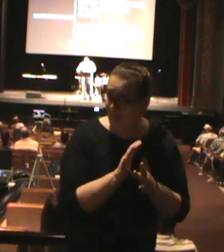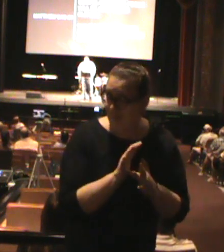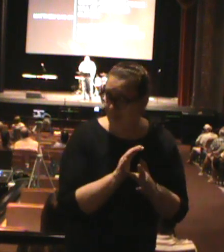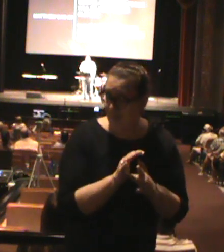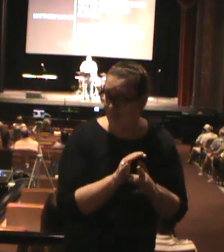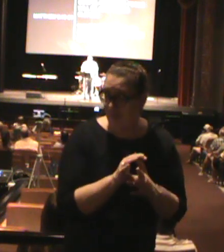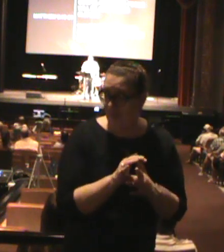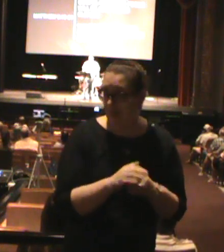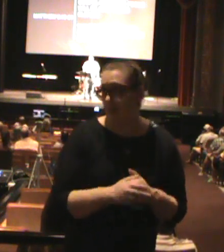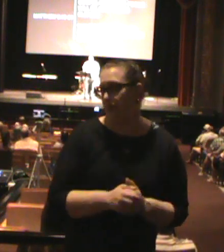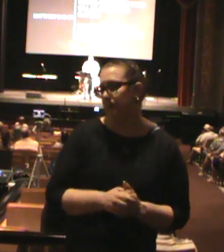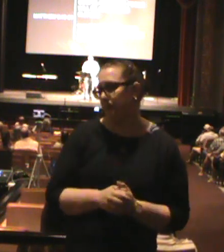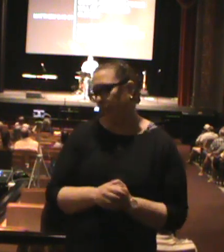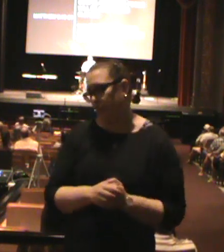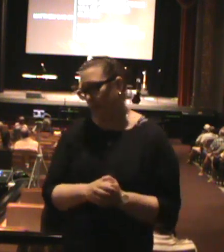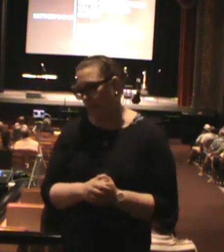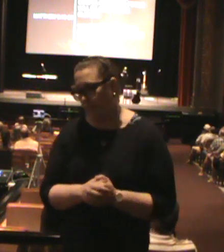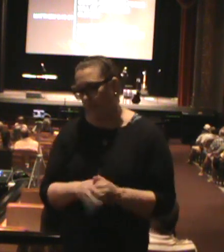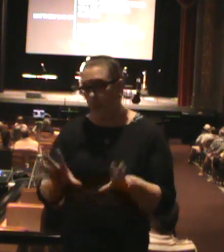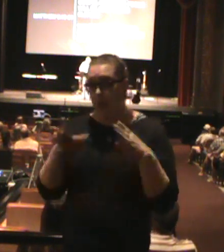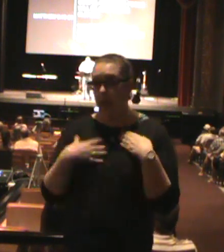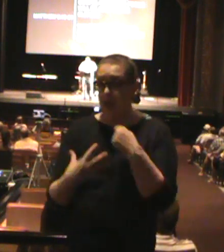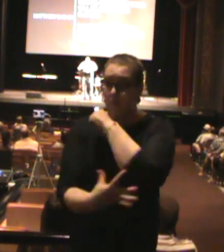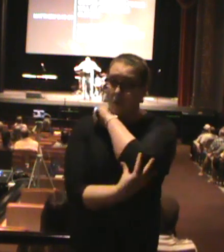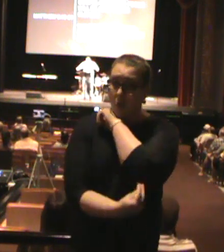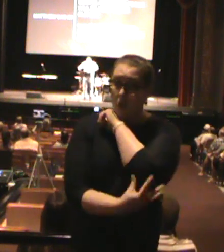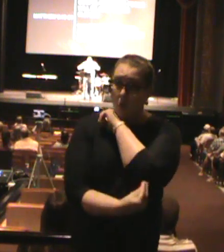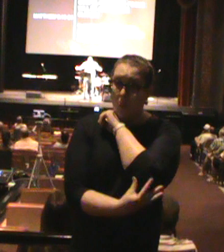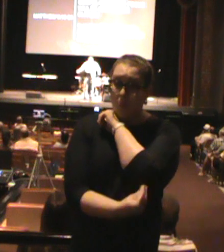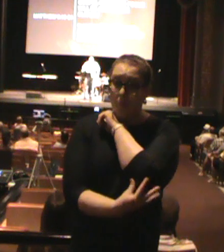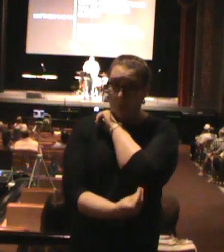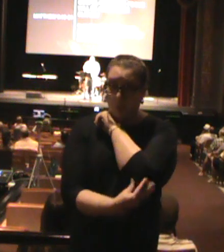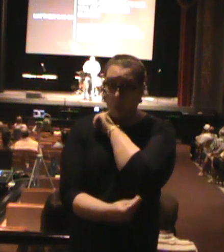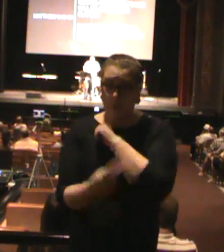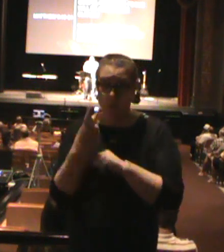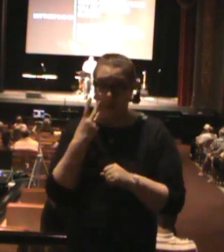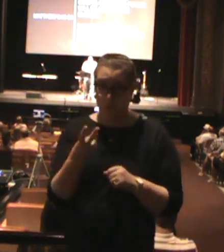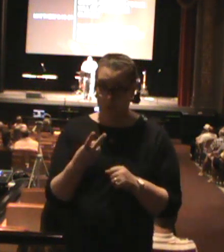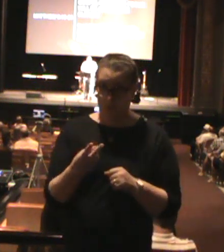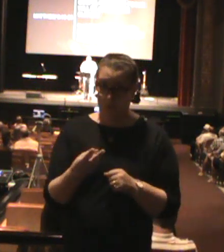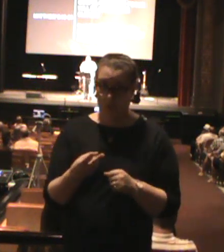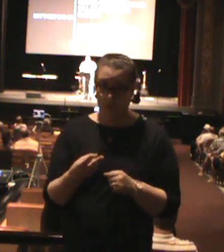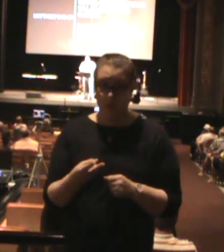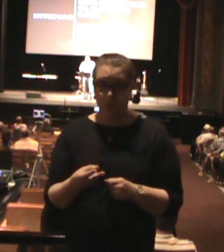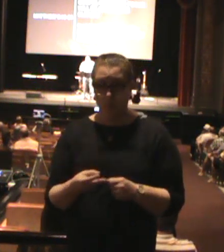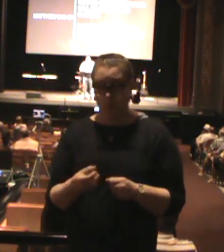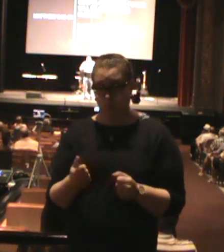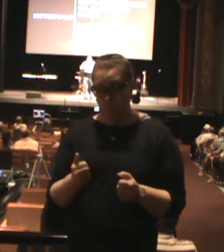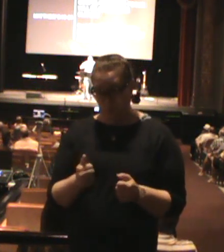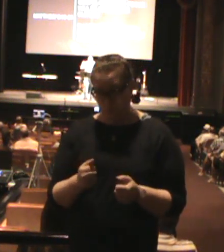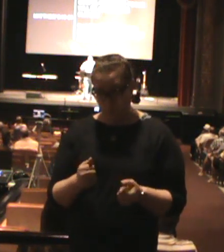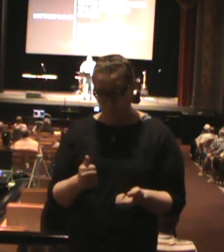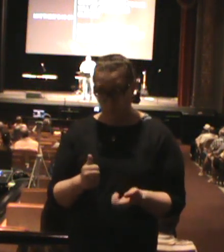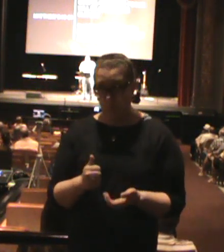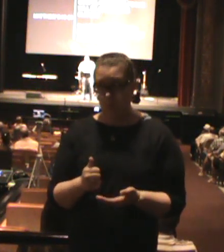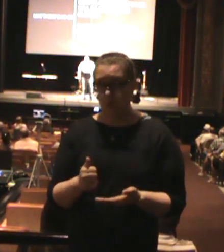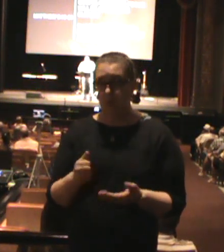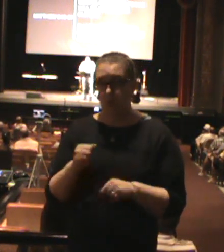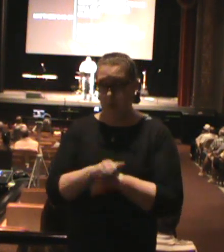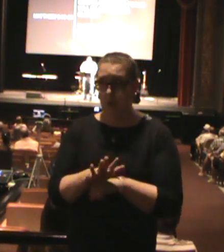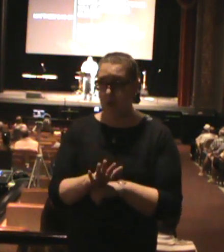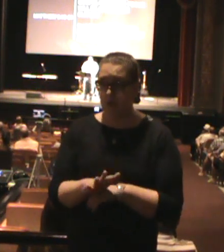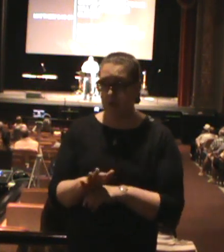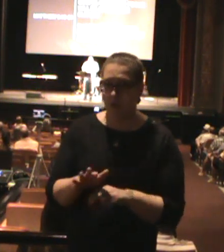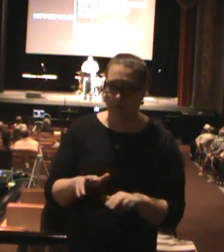God's glory. See, having poor vision will help you stumble through this world without the proper purpose for what you've been placed here to do. When